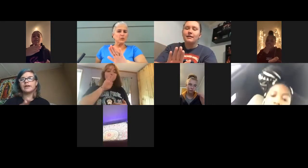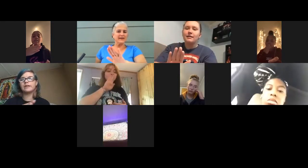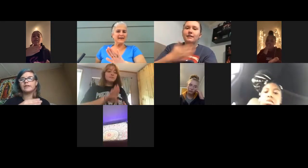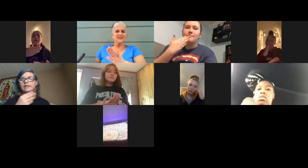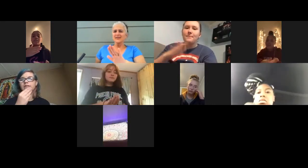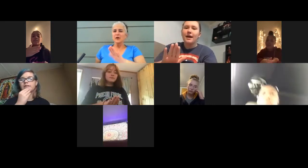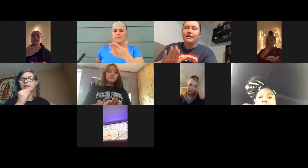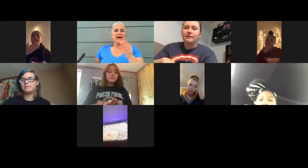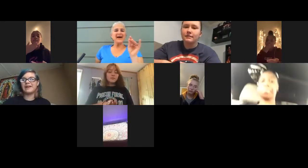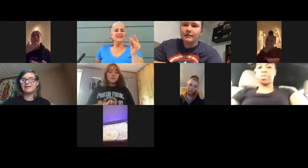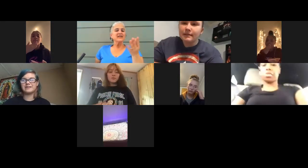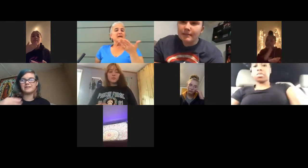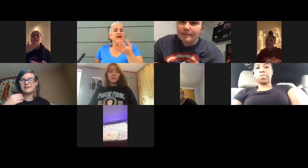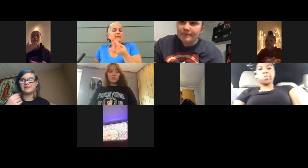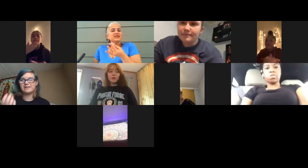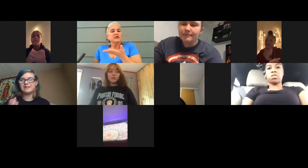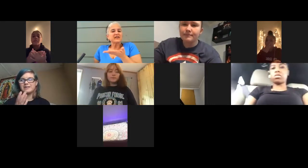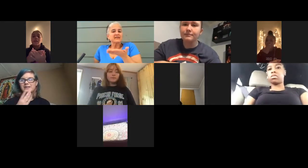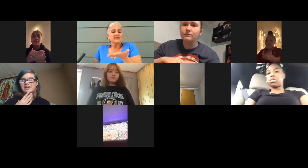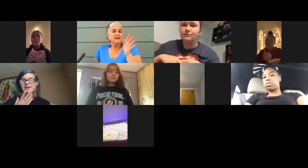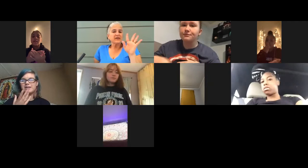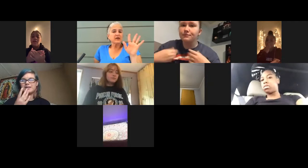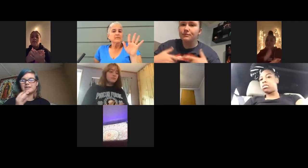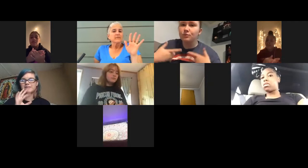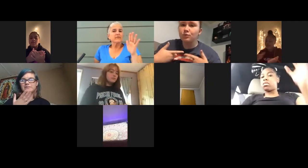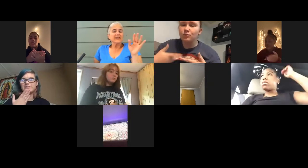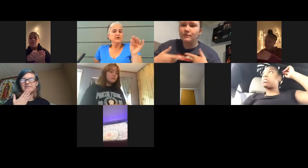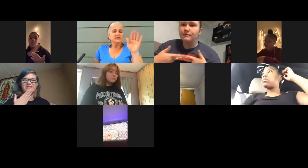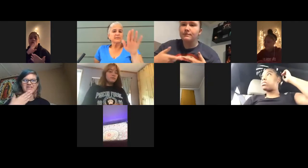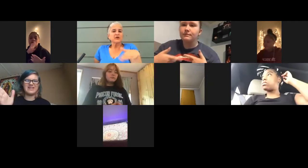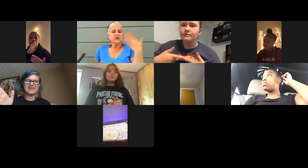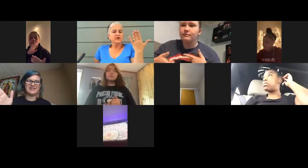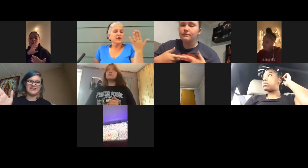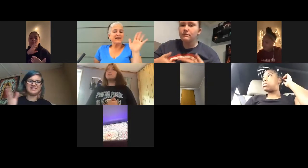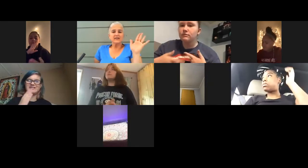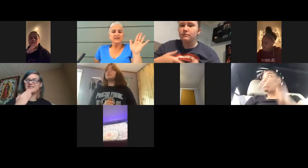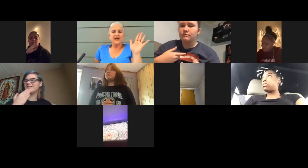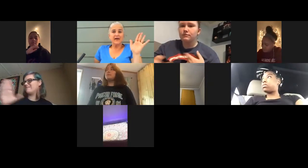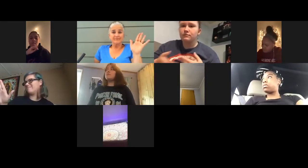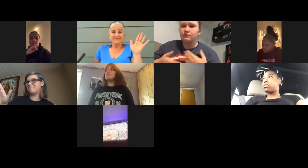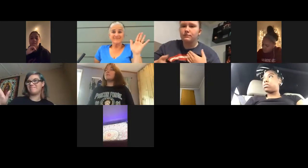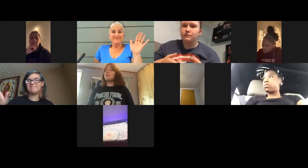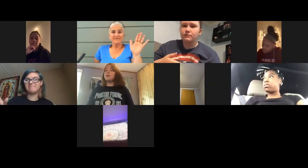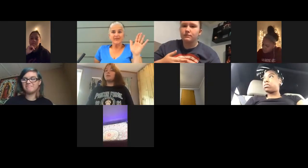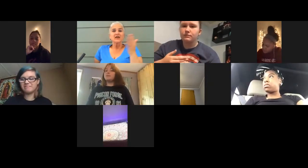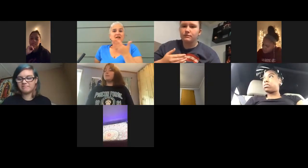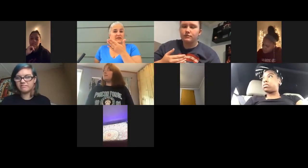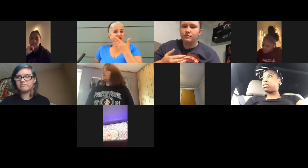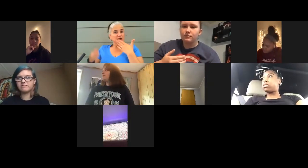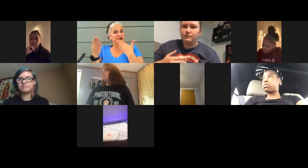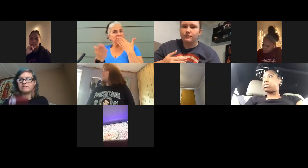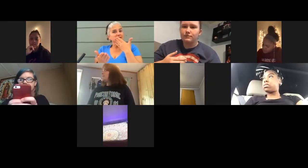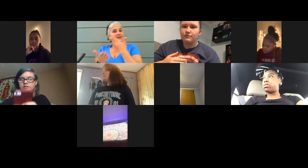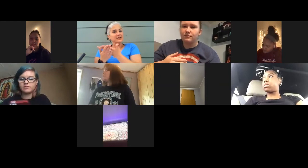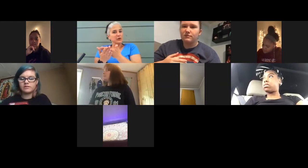if you're using one hand. Bad. Imagine you're tasting something like you just dipped your hand in Nutella. If